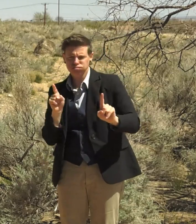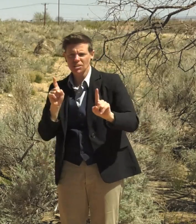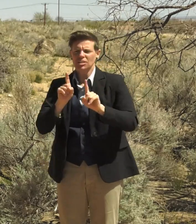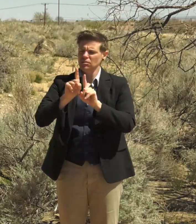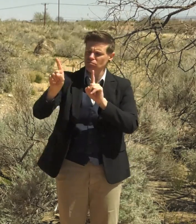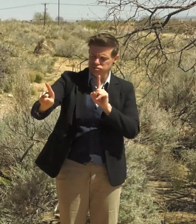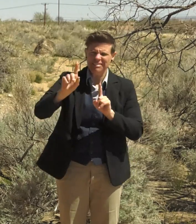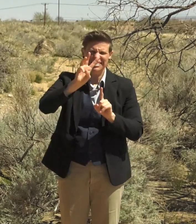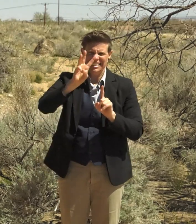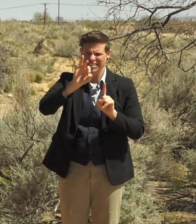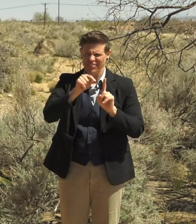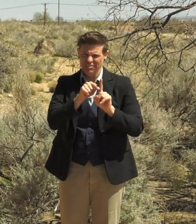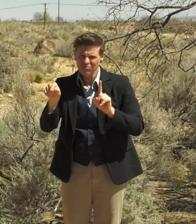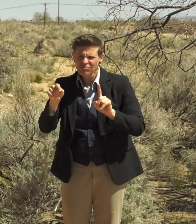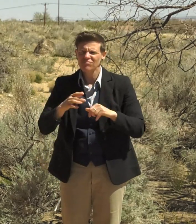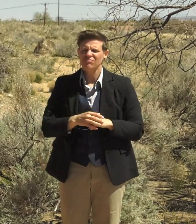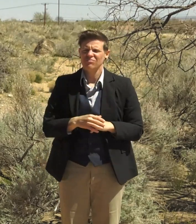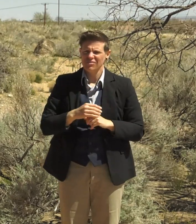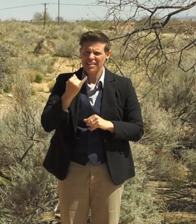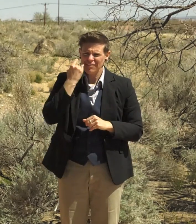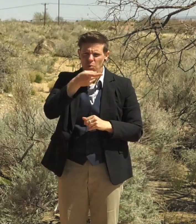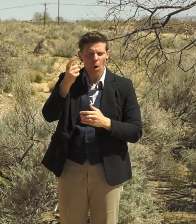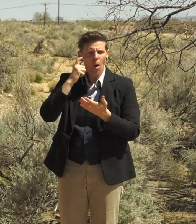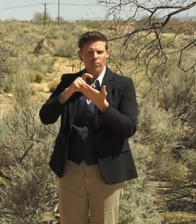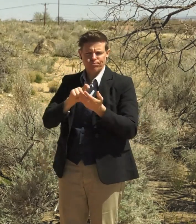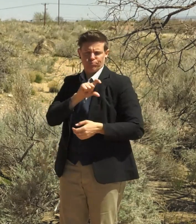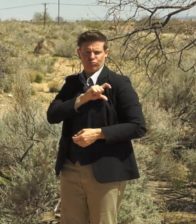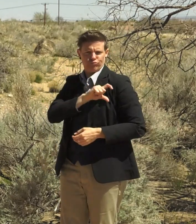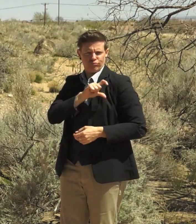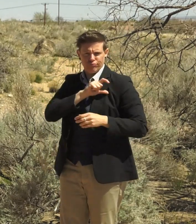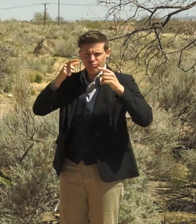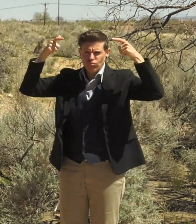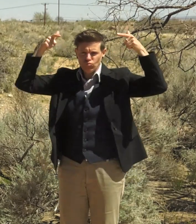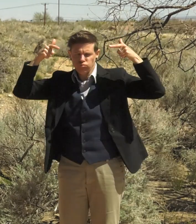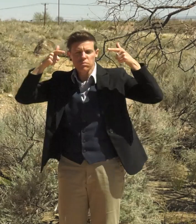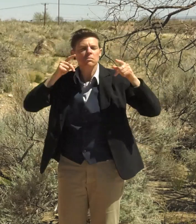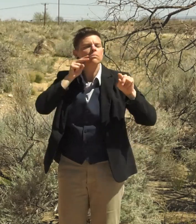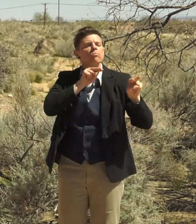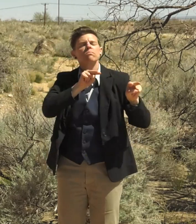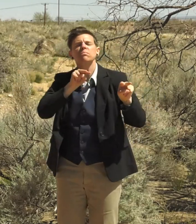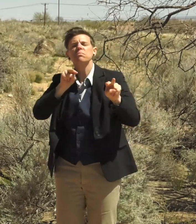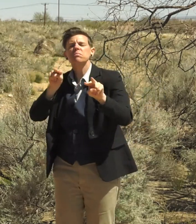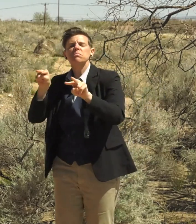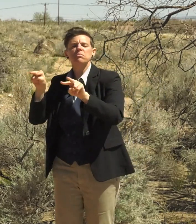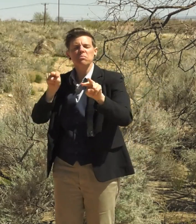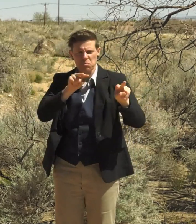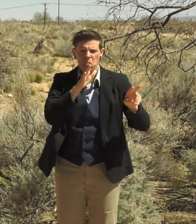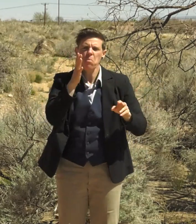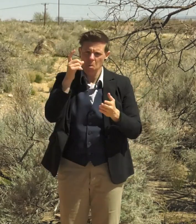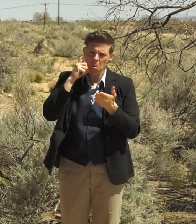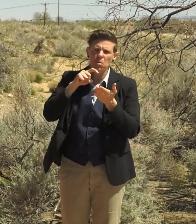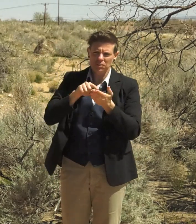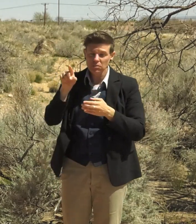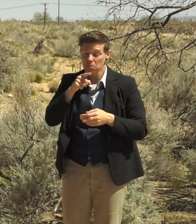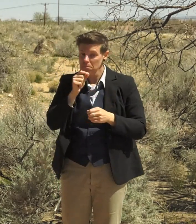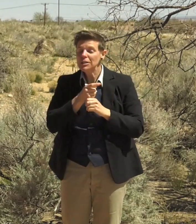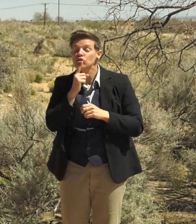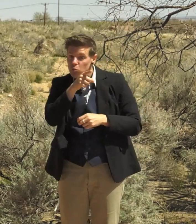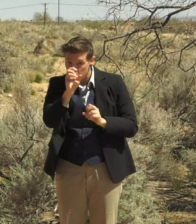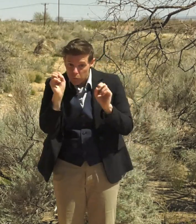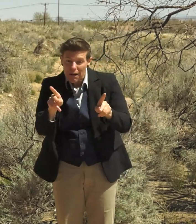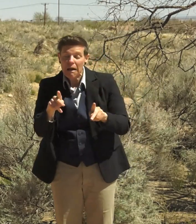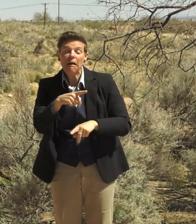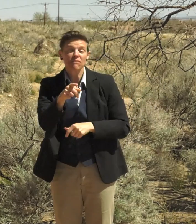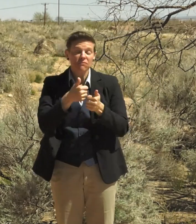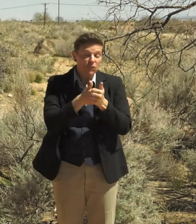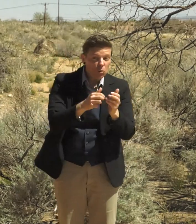out there, we're out patrolling. We're out making sure you're following the rules and regulations. But don't approach the